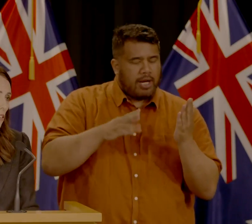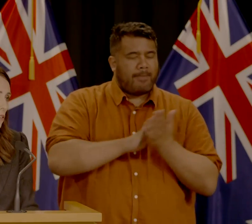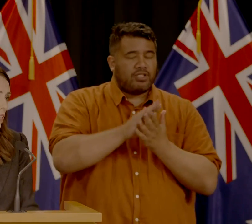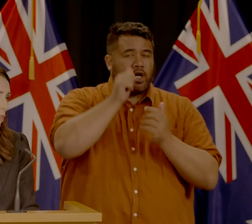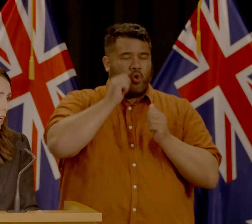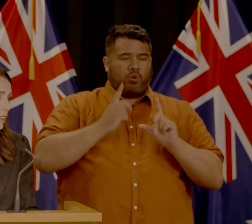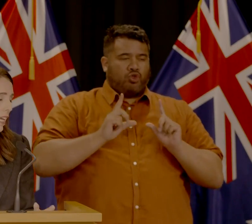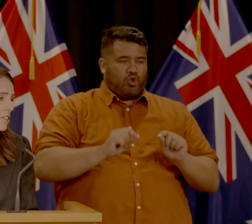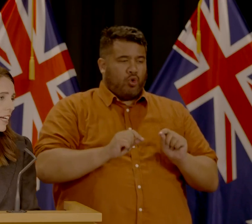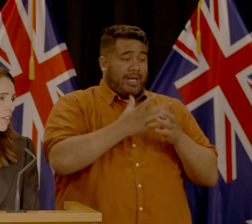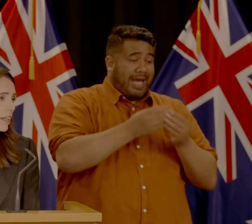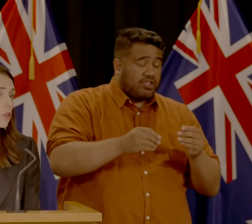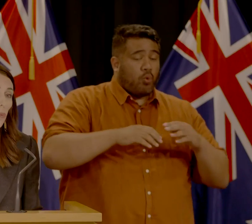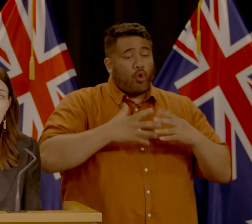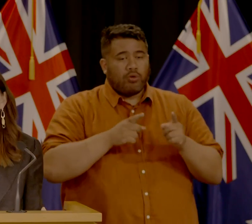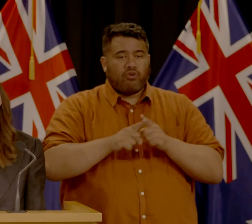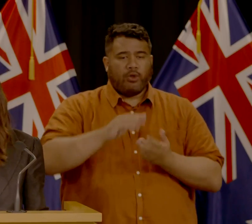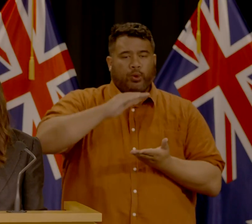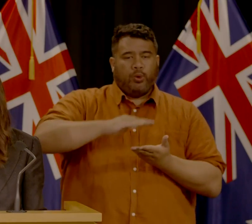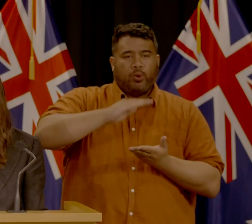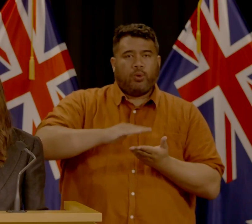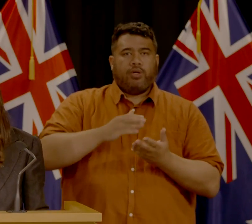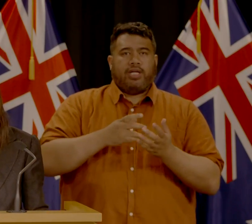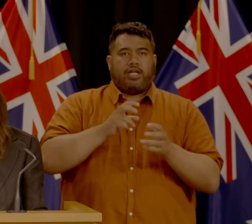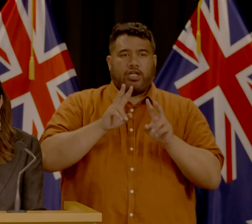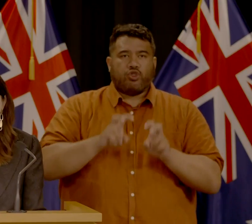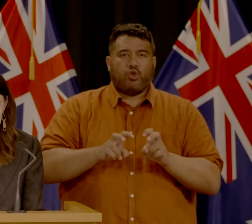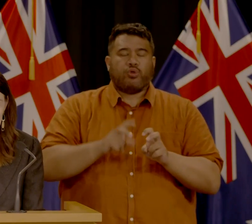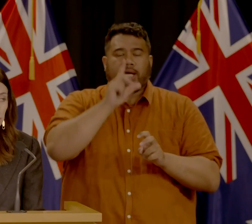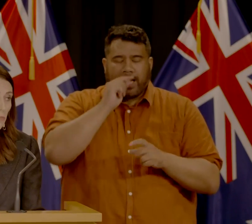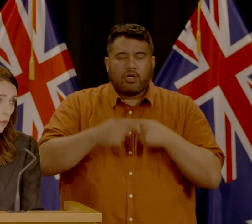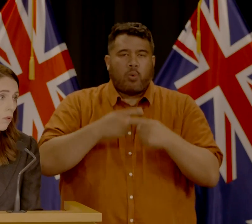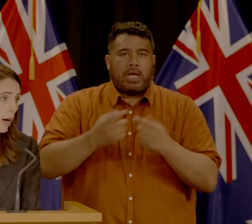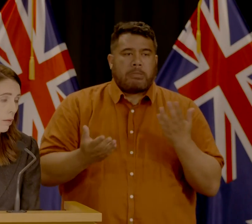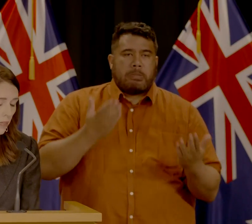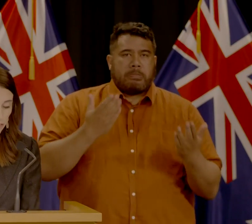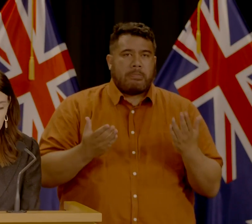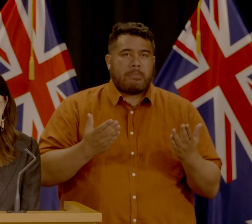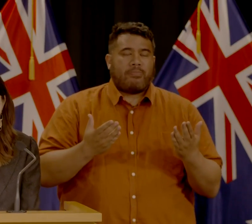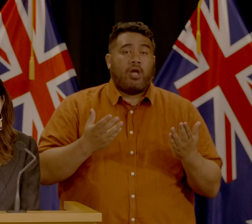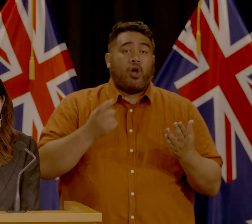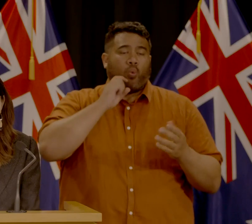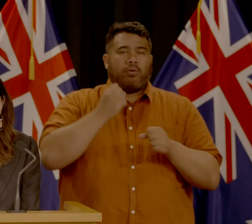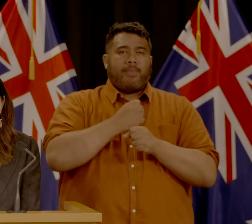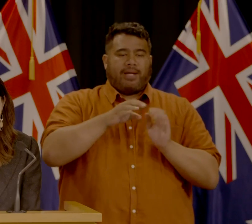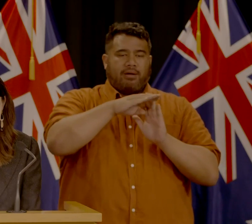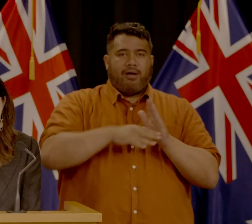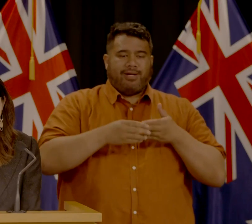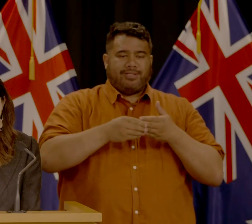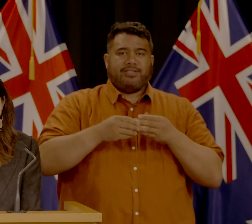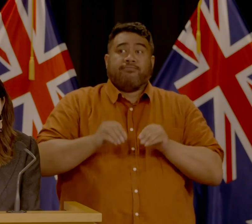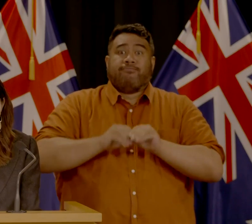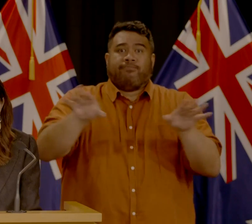of the issues around larger gatherings or whether or not they should indeed be cancelled. That will be the focus of further work this